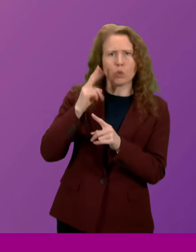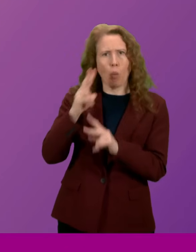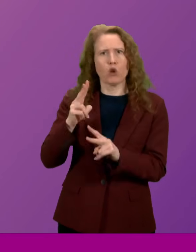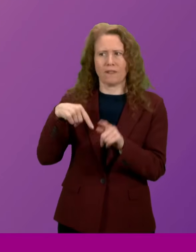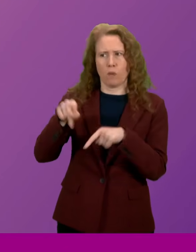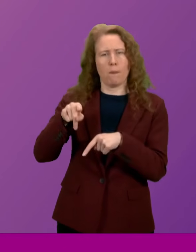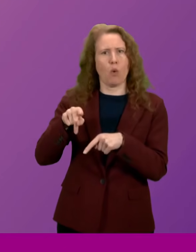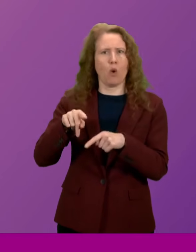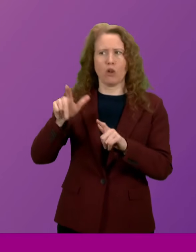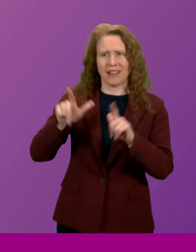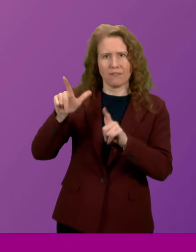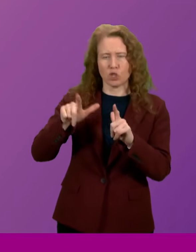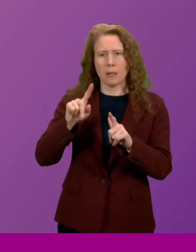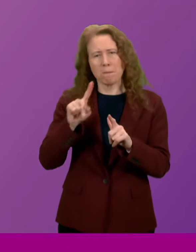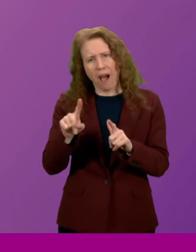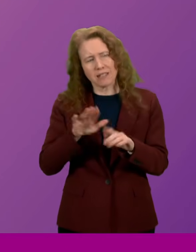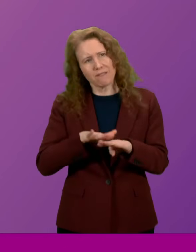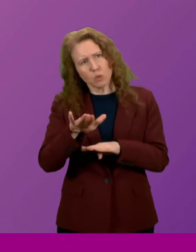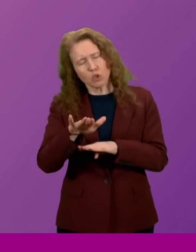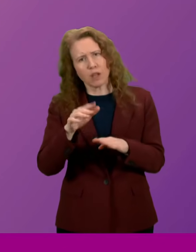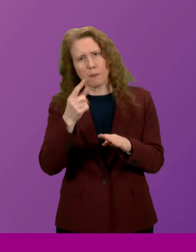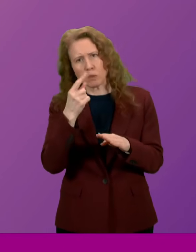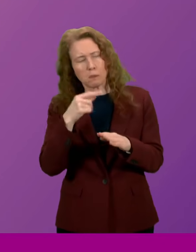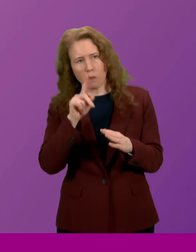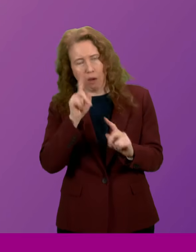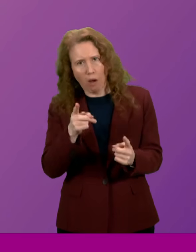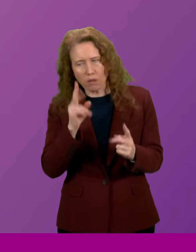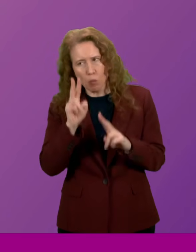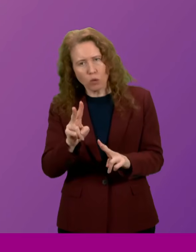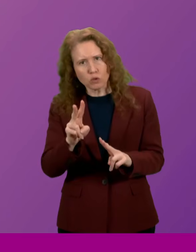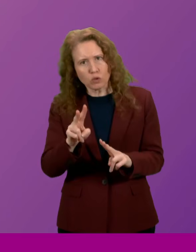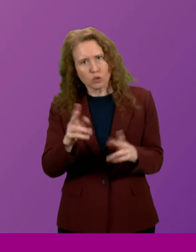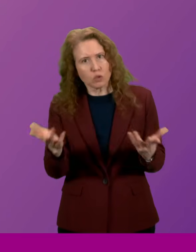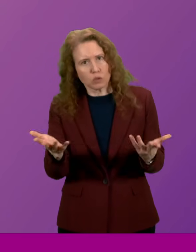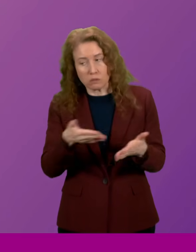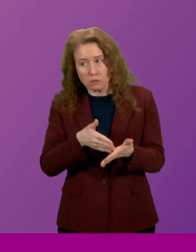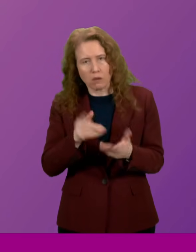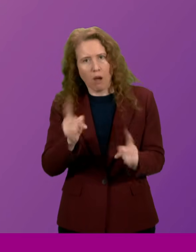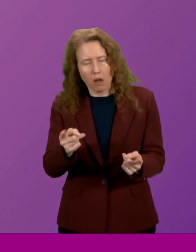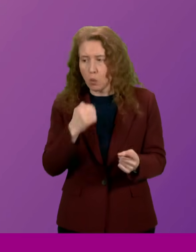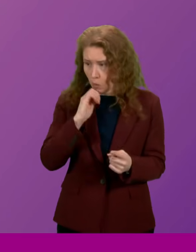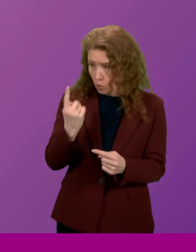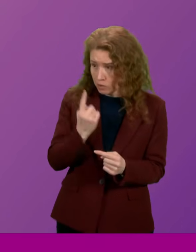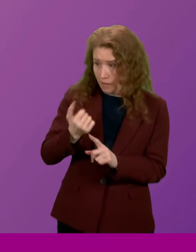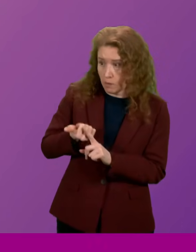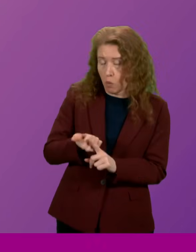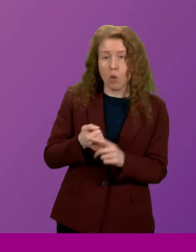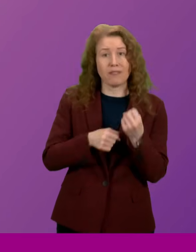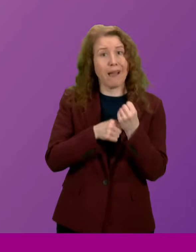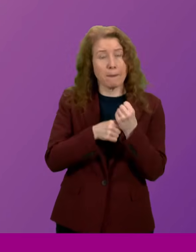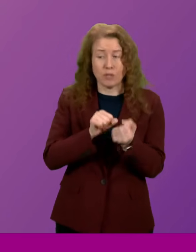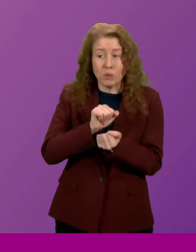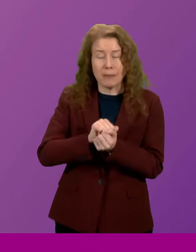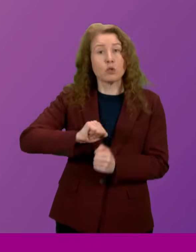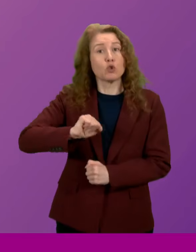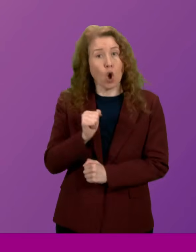arrangement comes to an end, people risk being shut out of future successes and nights like that one. Will the First Minister therefore put his weight behind the campaign to keep